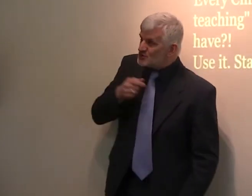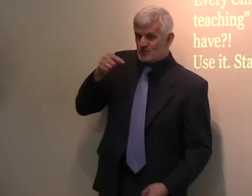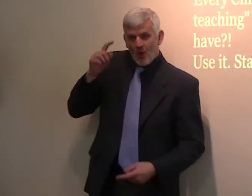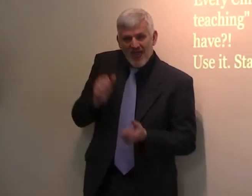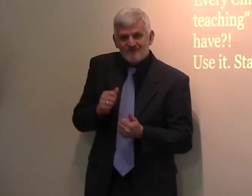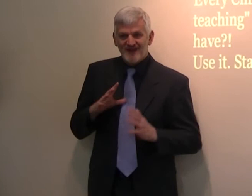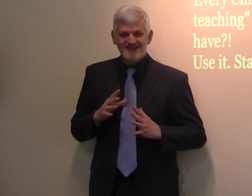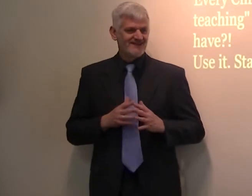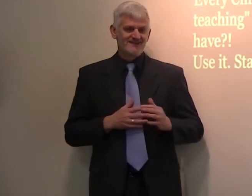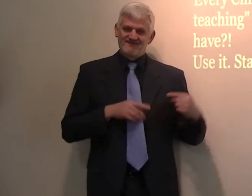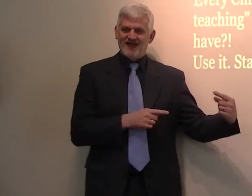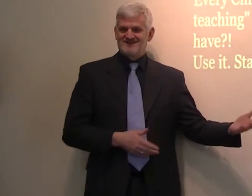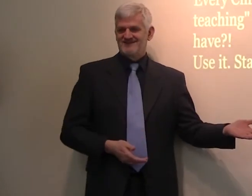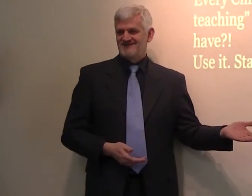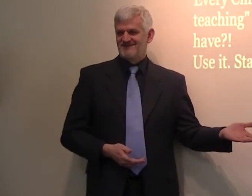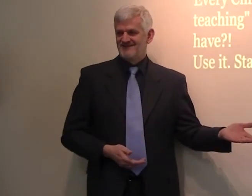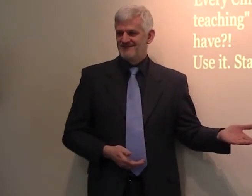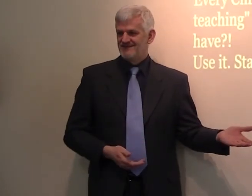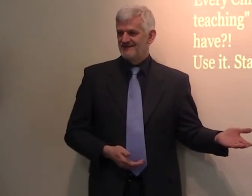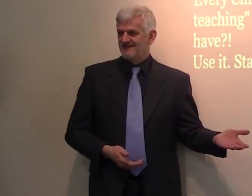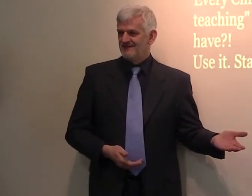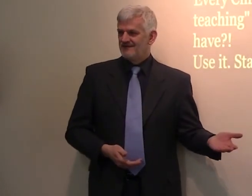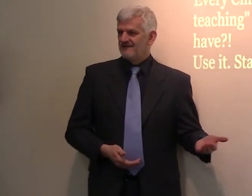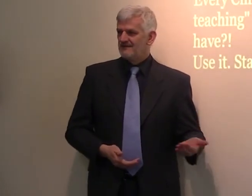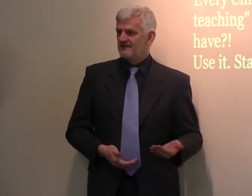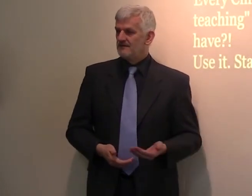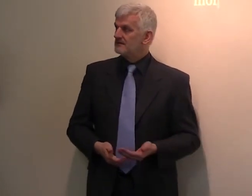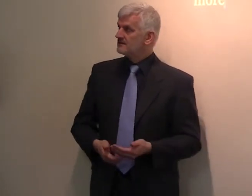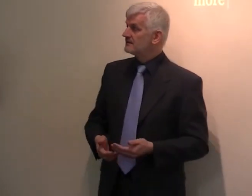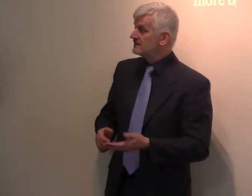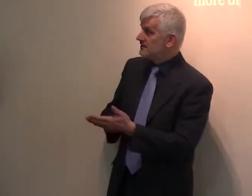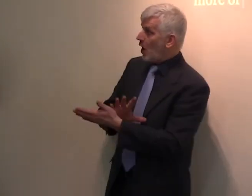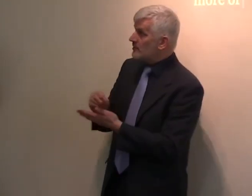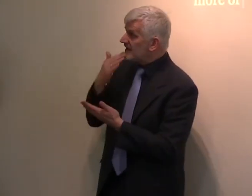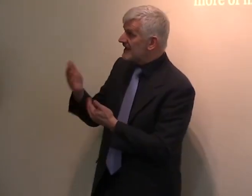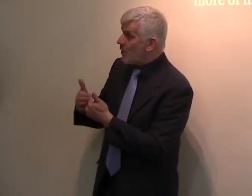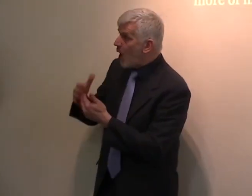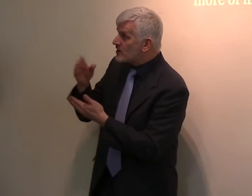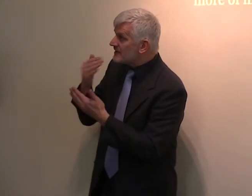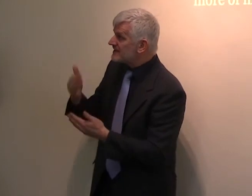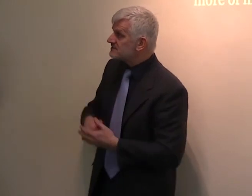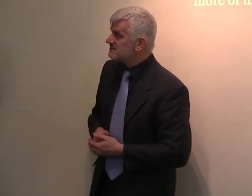have you. Give more of yourself to the Holy Spirit. And that makes the difference. And